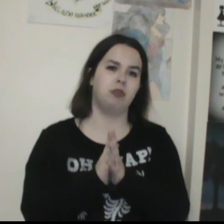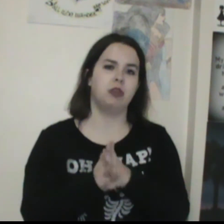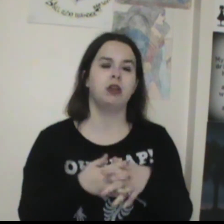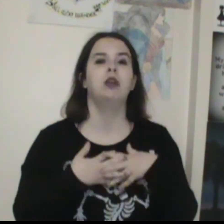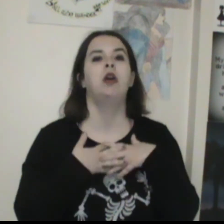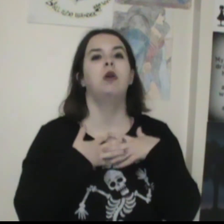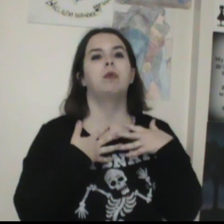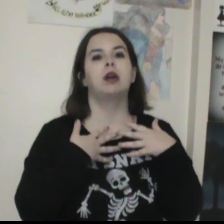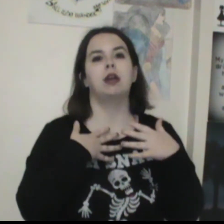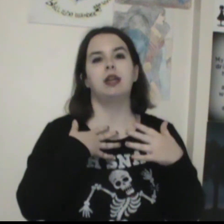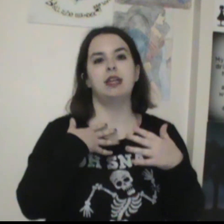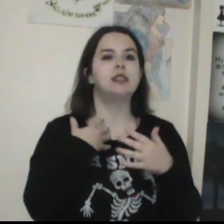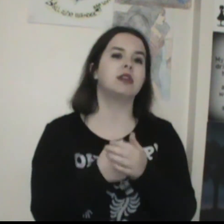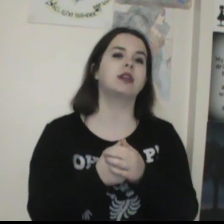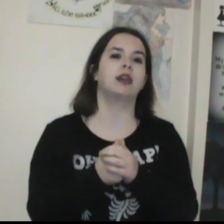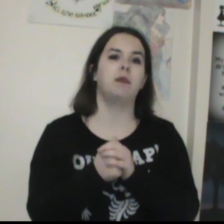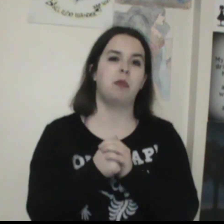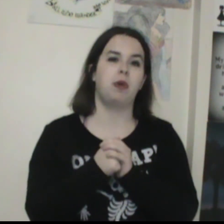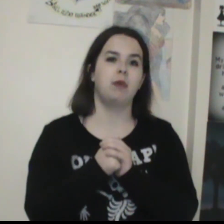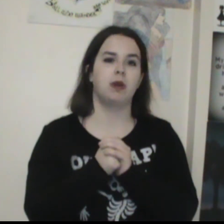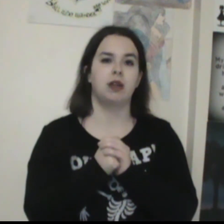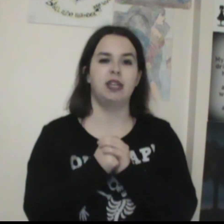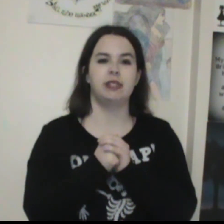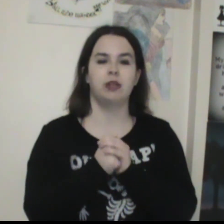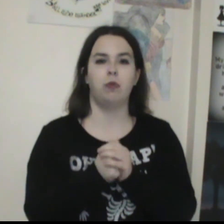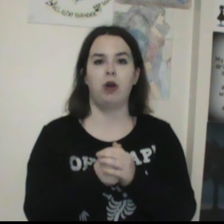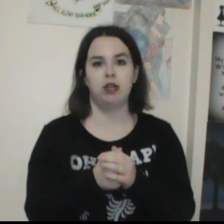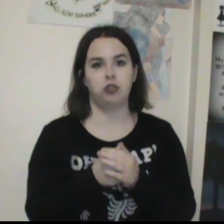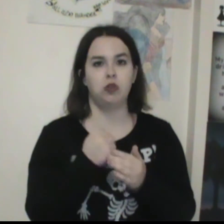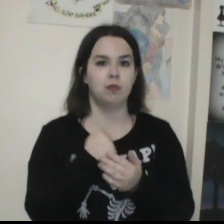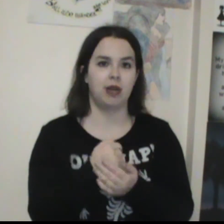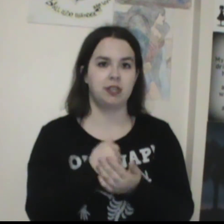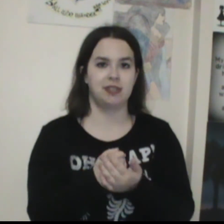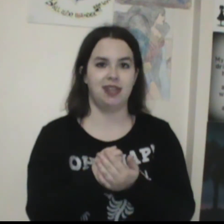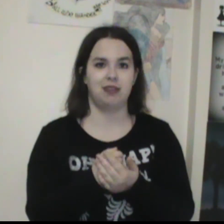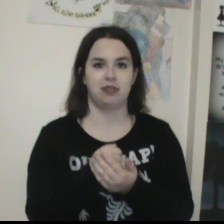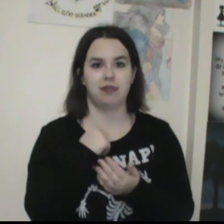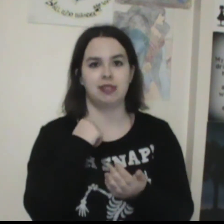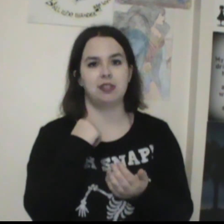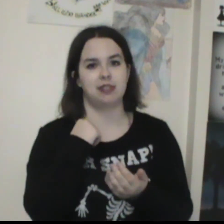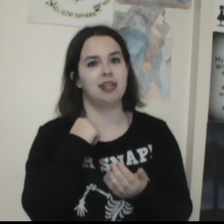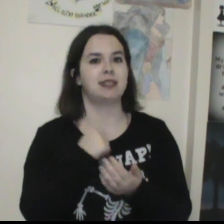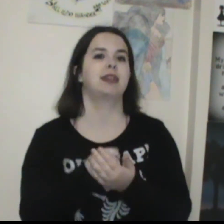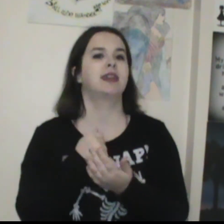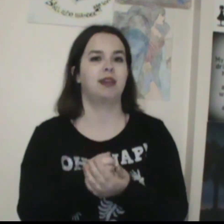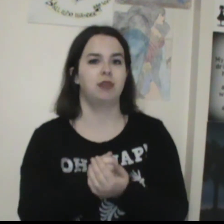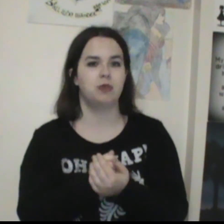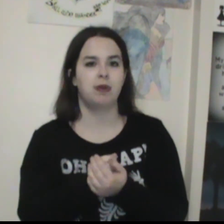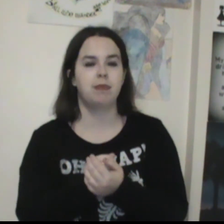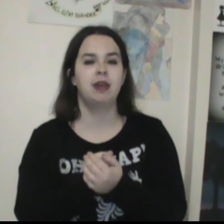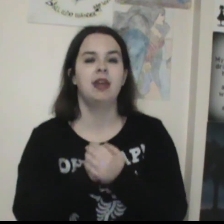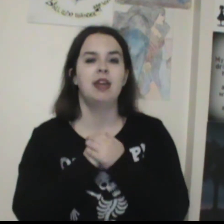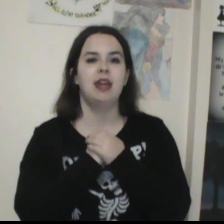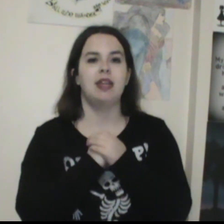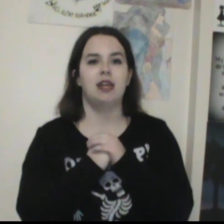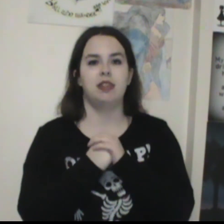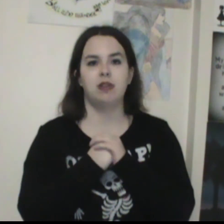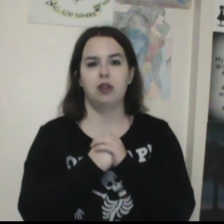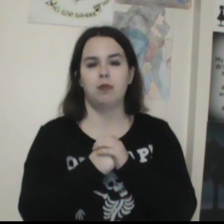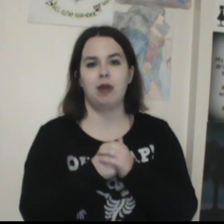future. Where is there going to come a point where he's going to want too much and Sentinel service just isn't going to give it to him, and that they're going to